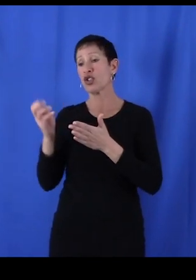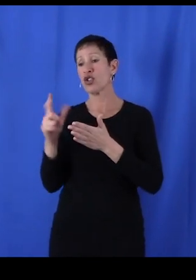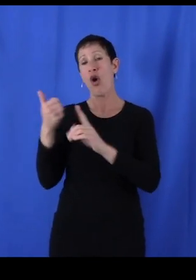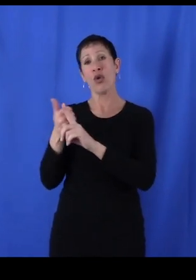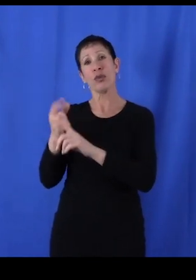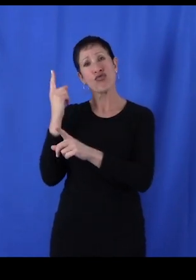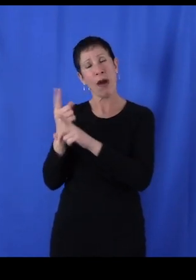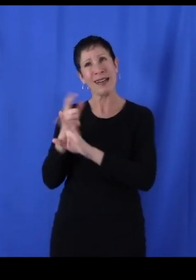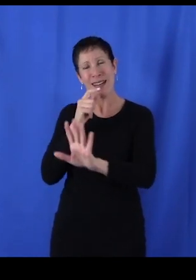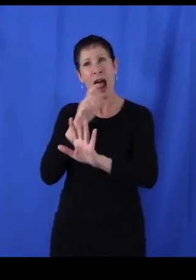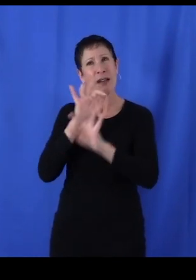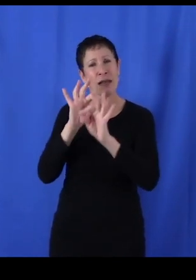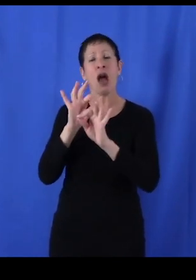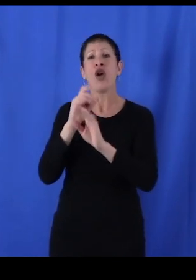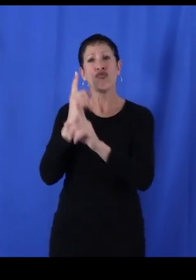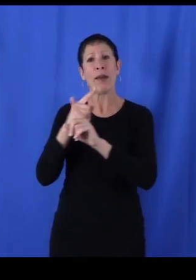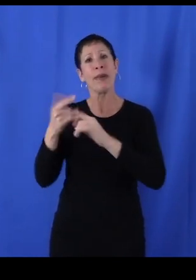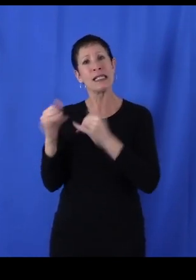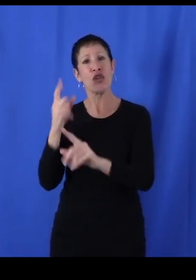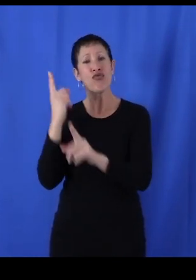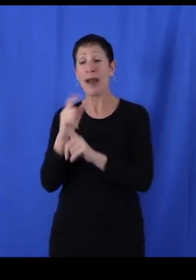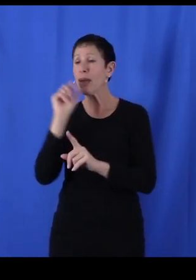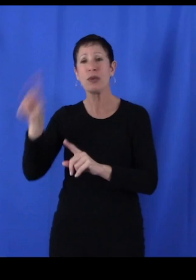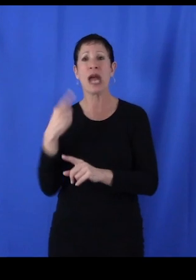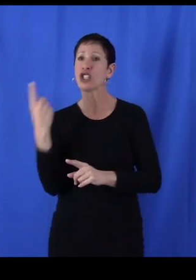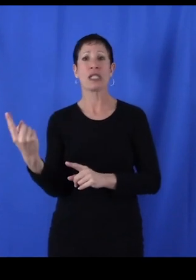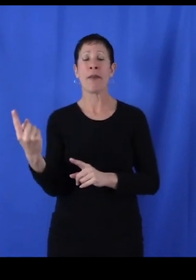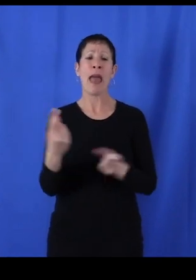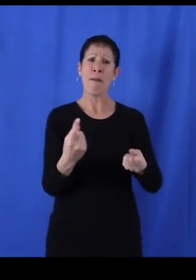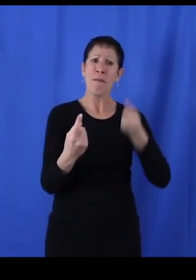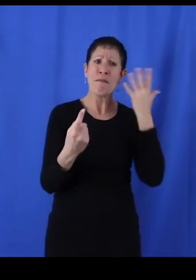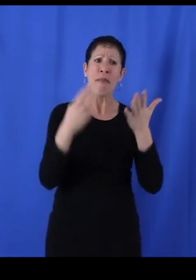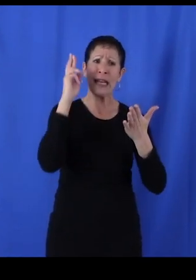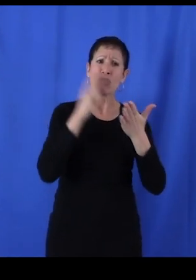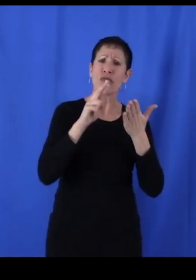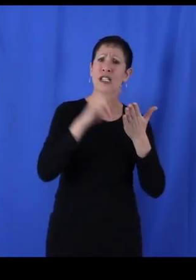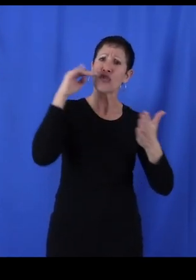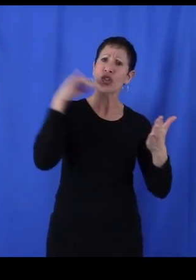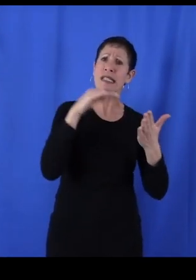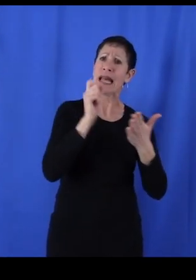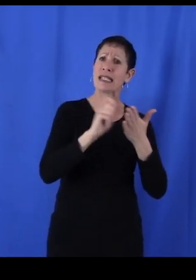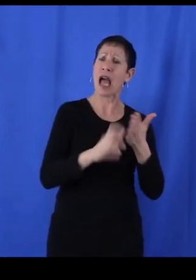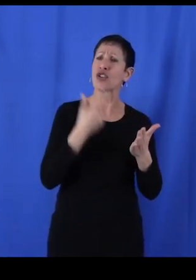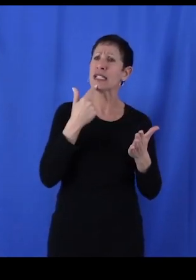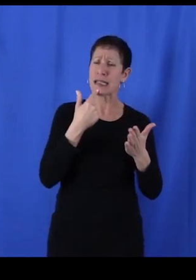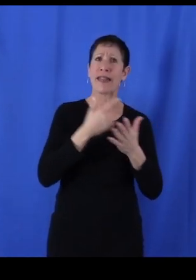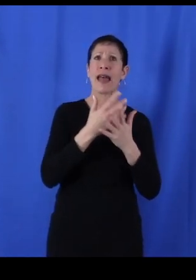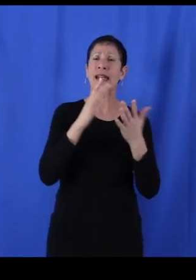it wasn't just Stoll. Many scholars pointed out the limits of cyberspace hype. And